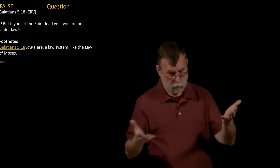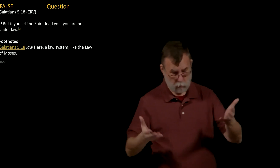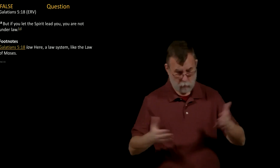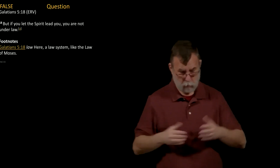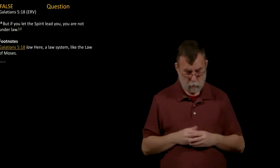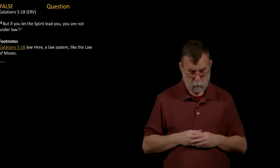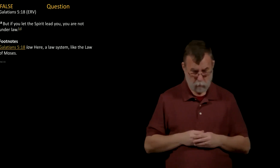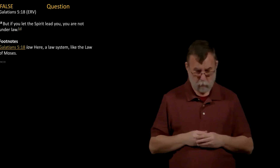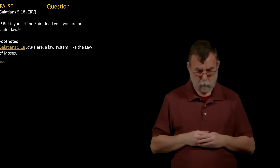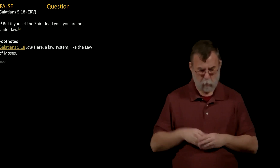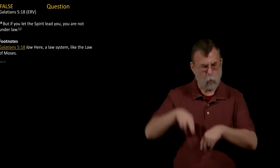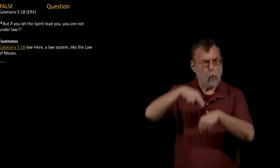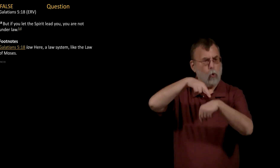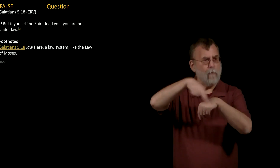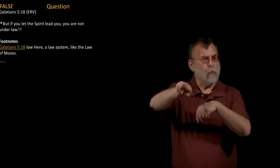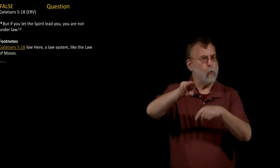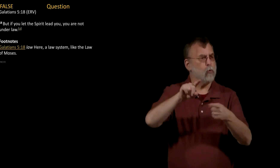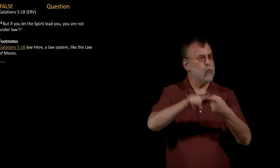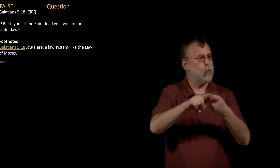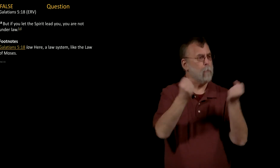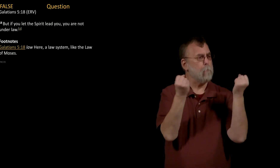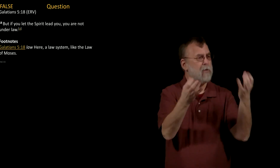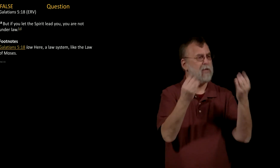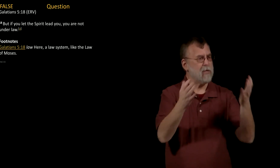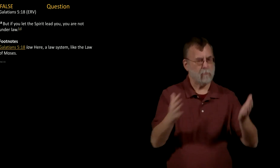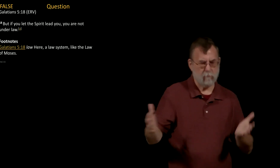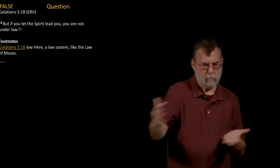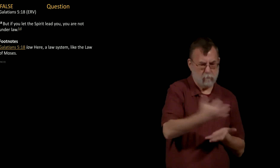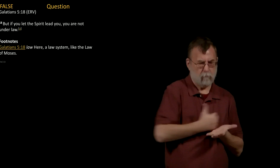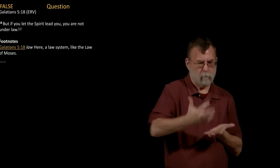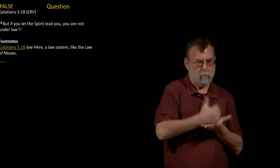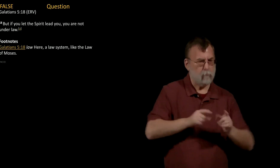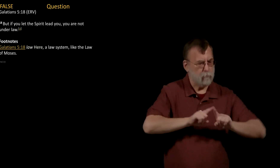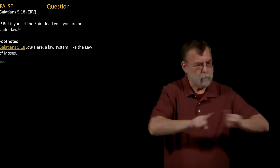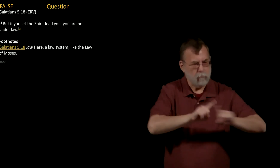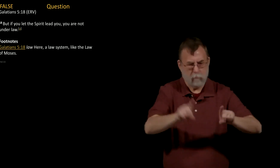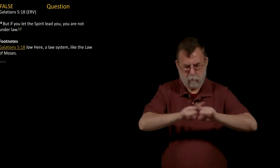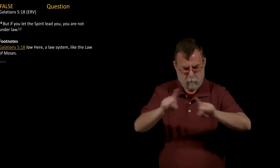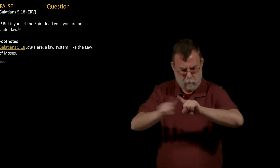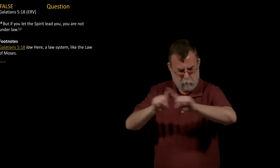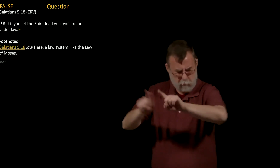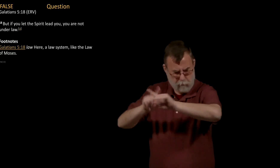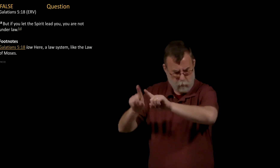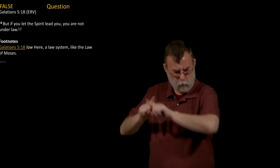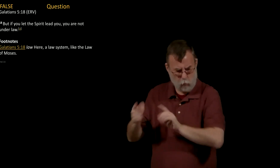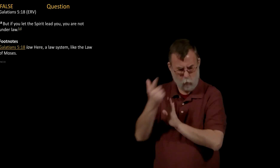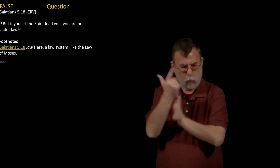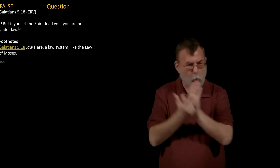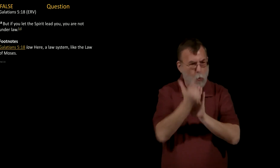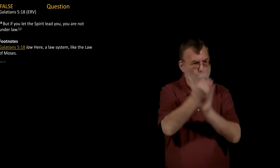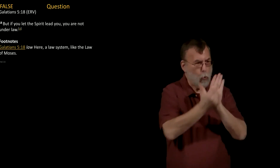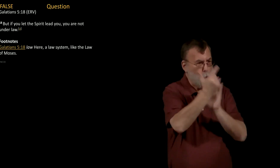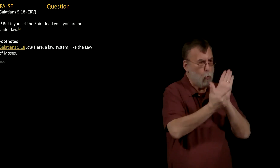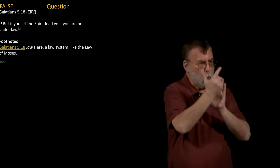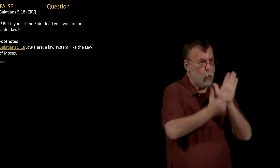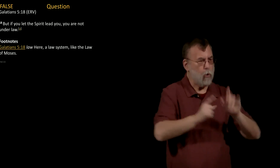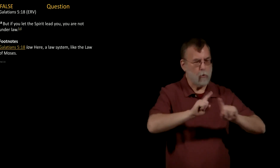Moses is what? It refers to many, many different things, many